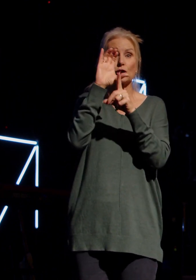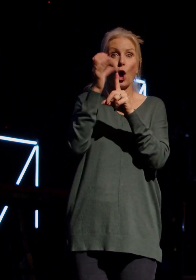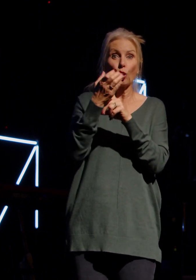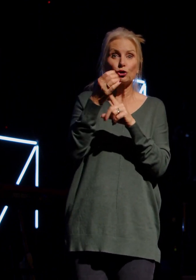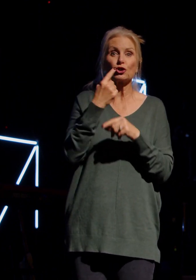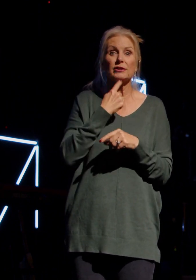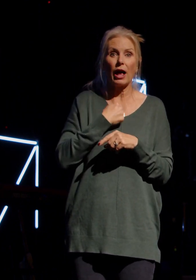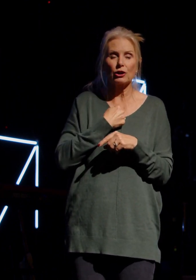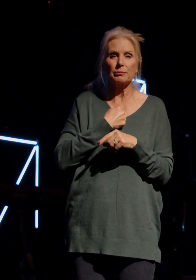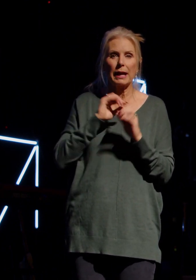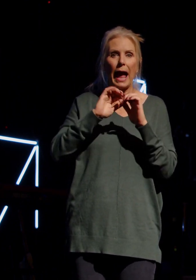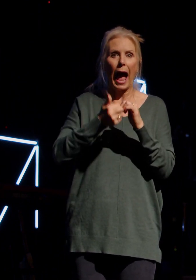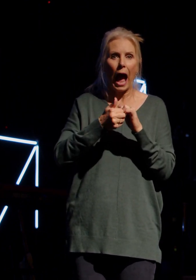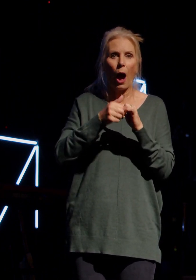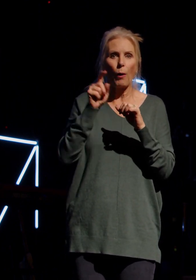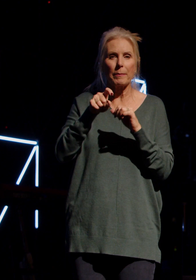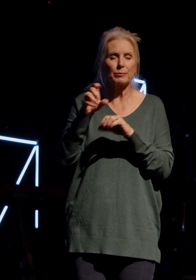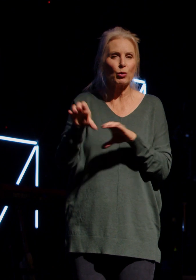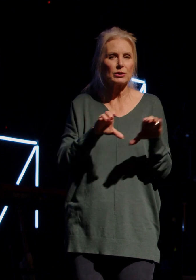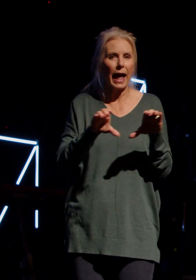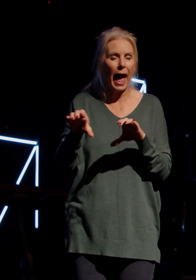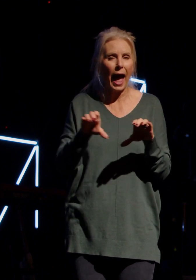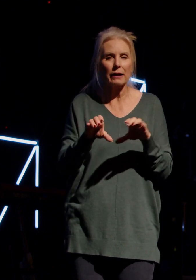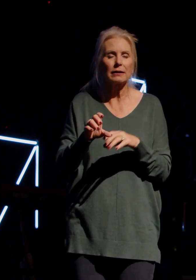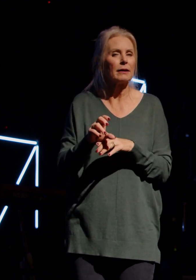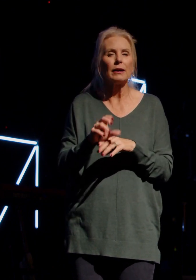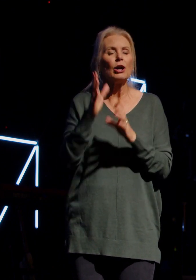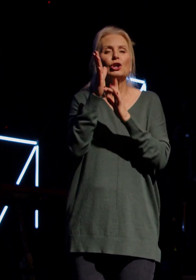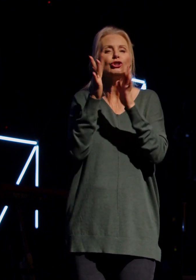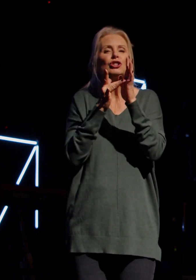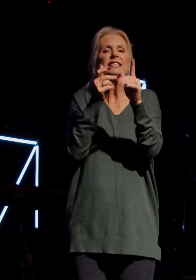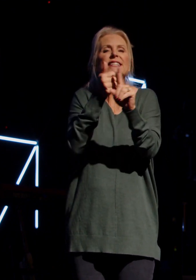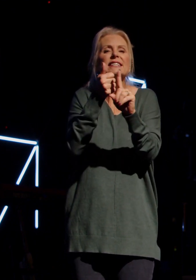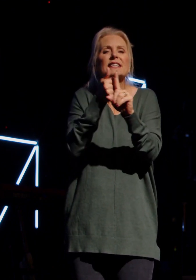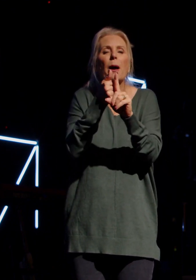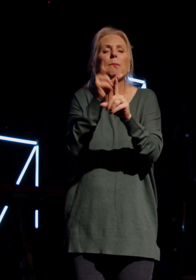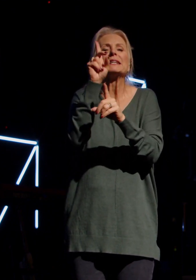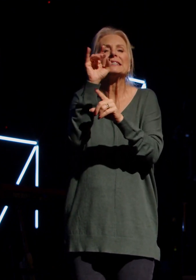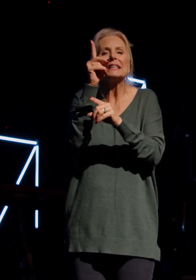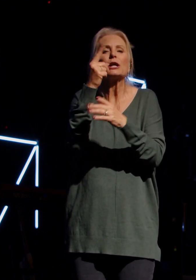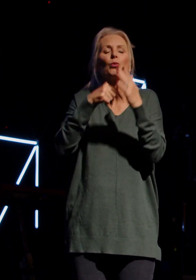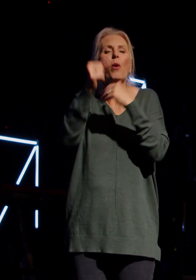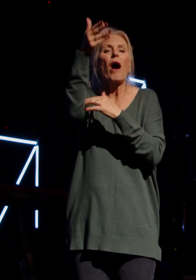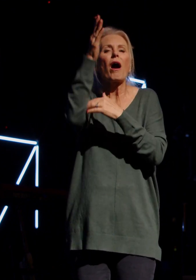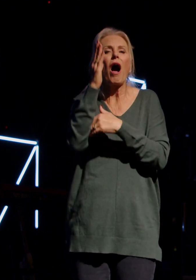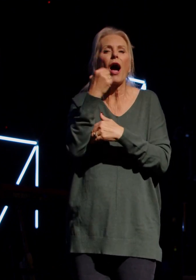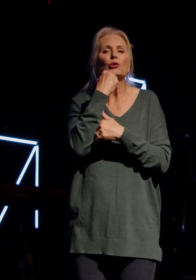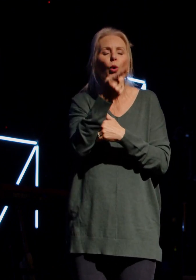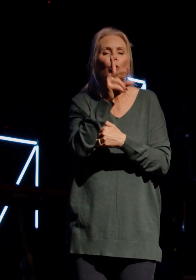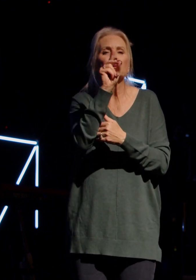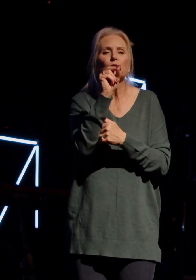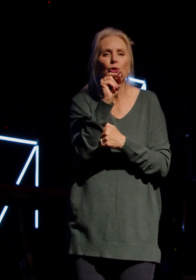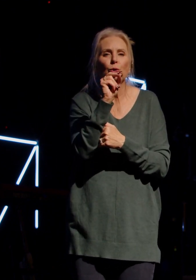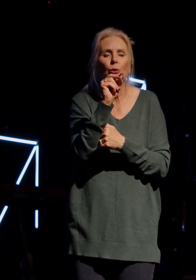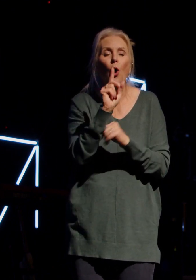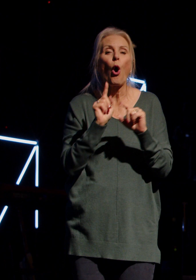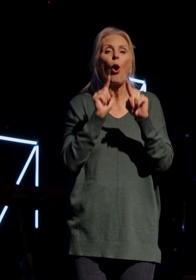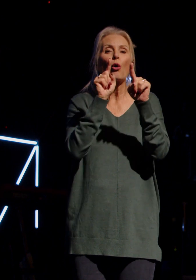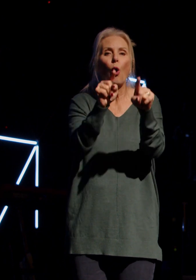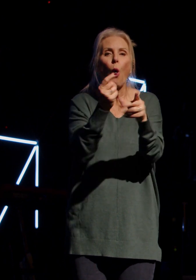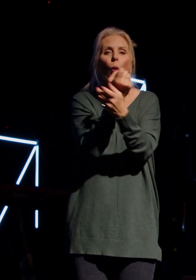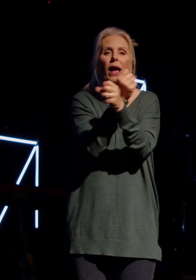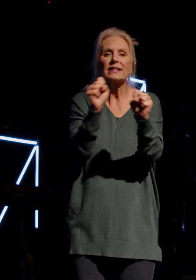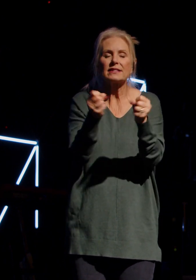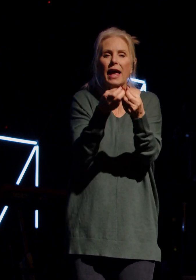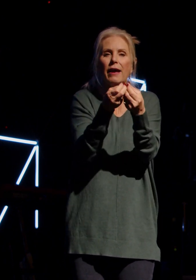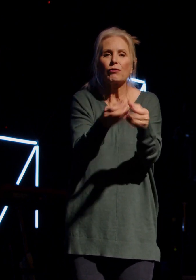to act. I mean, Jesus just did what God called him to do, to go and save the lost. And if we're going to save the